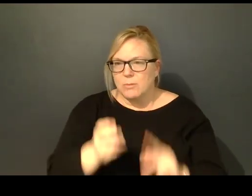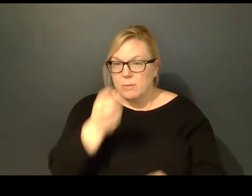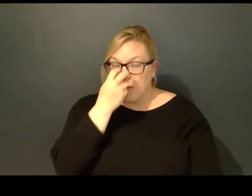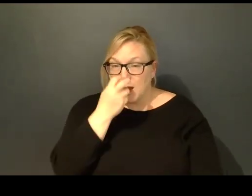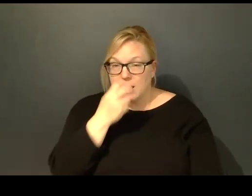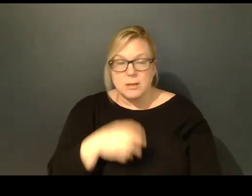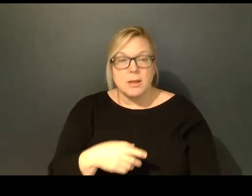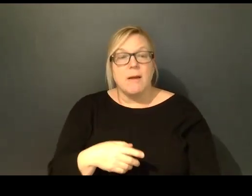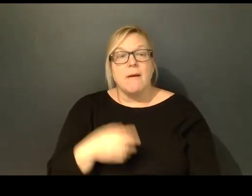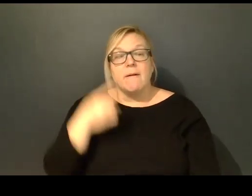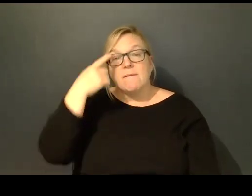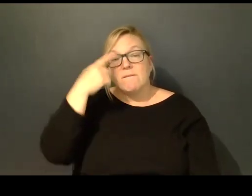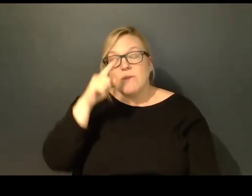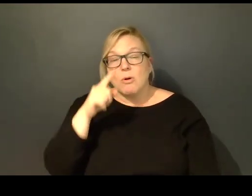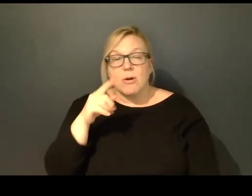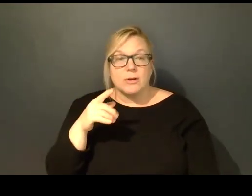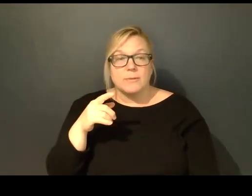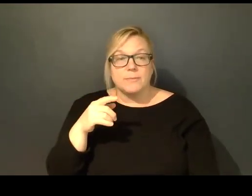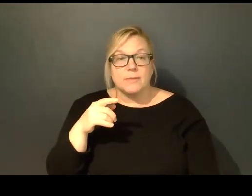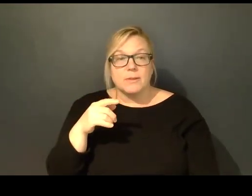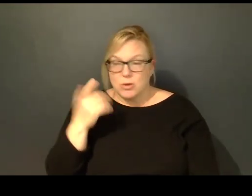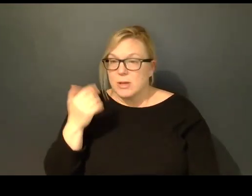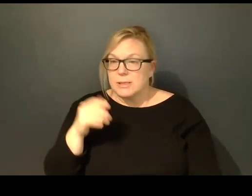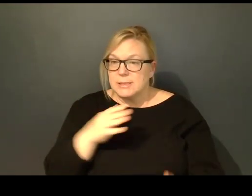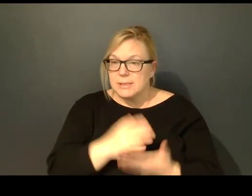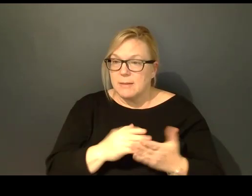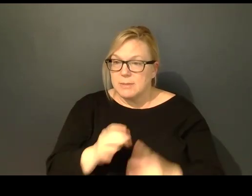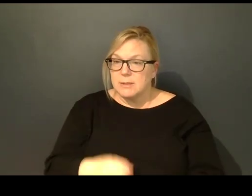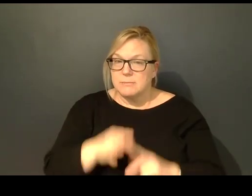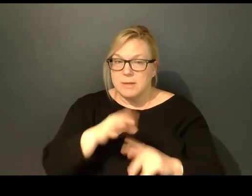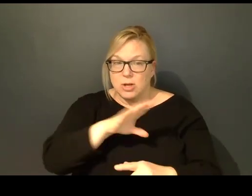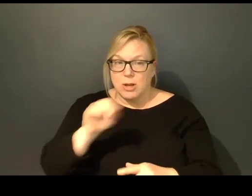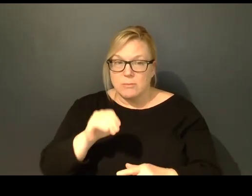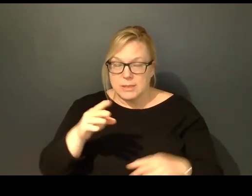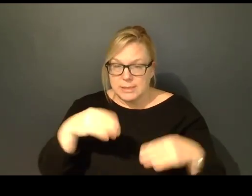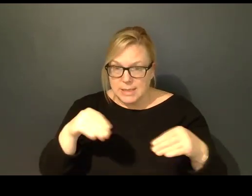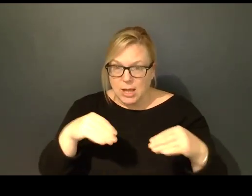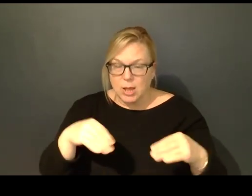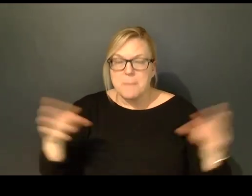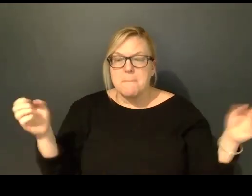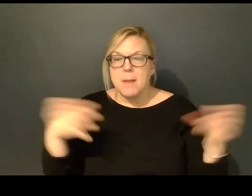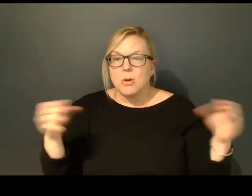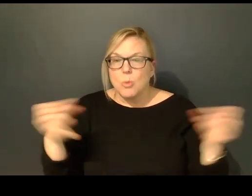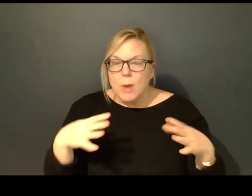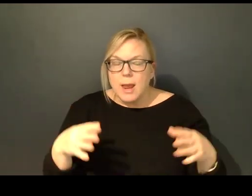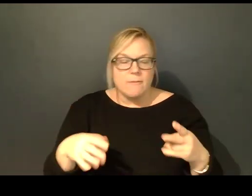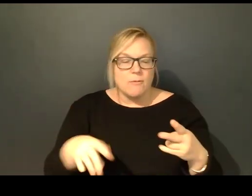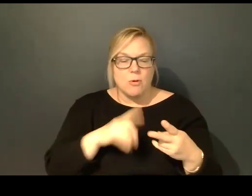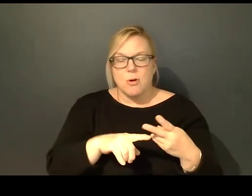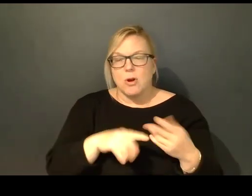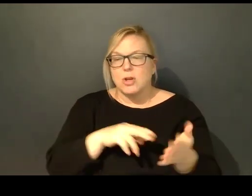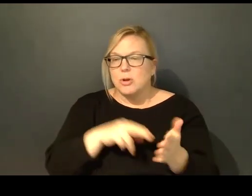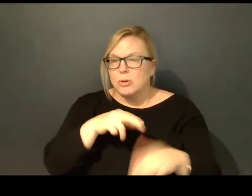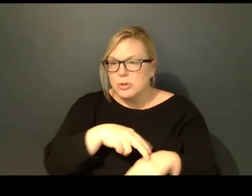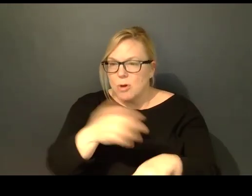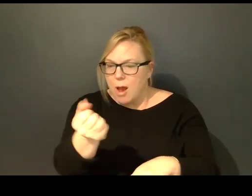wanted, there are specialized companies that do sell, example like microwave and your toaster oven and your